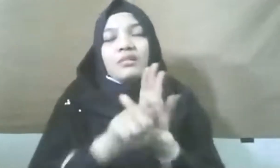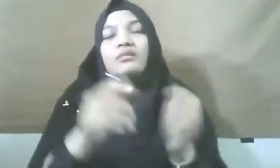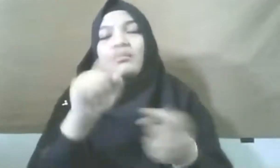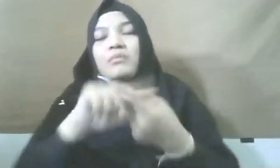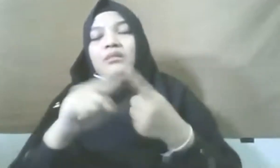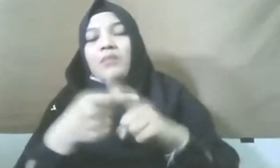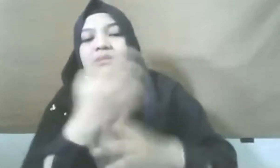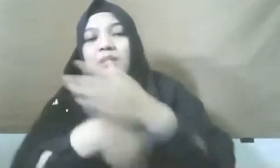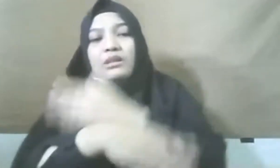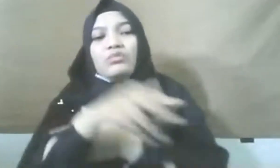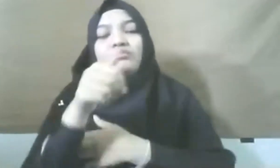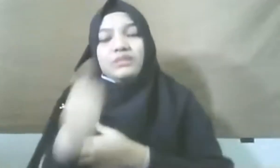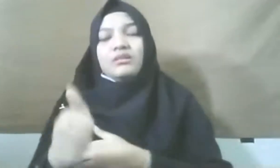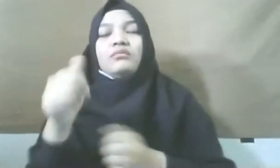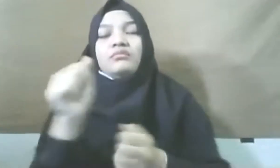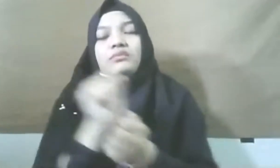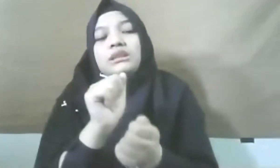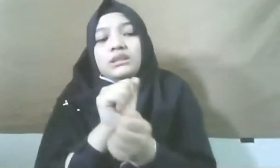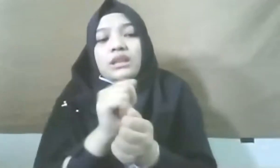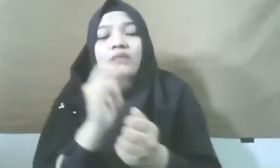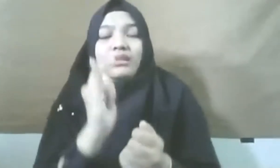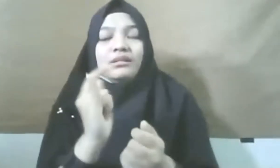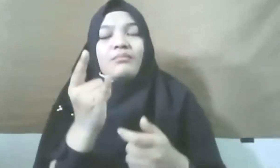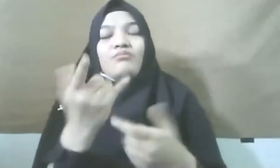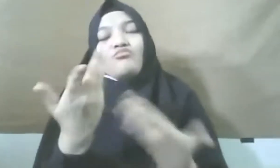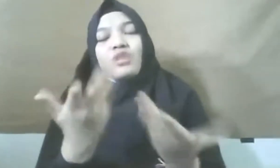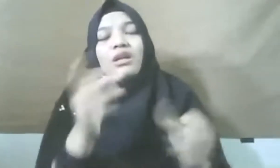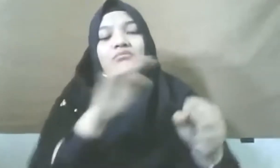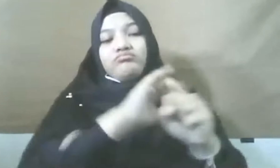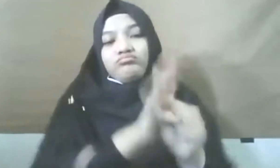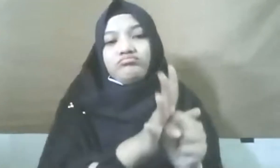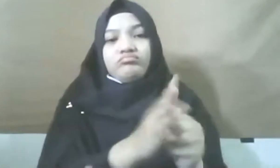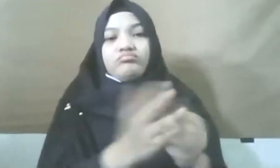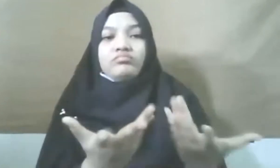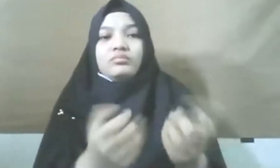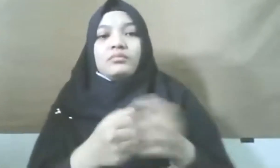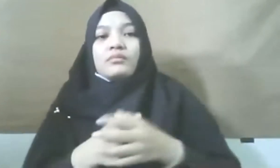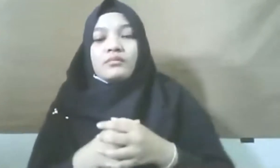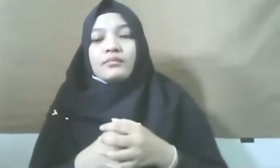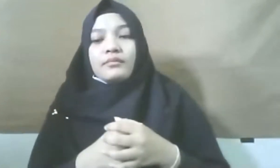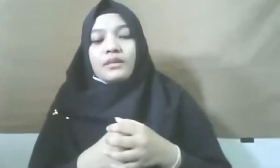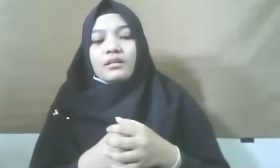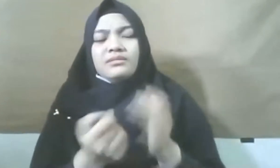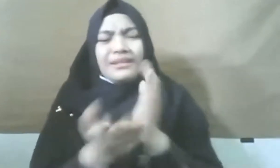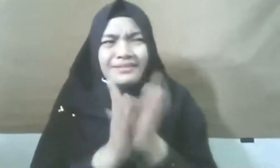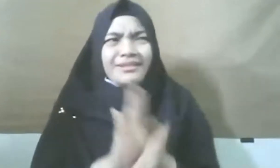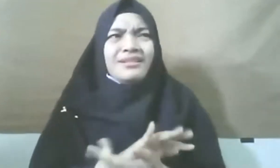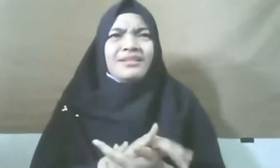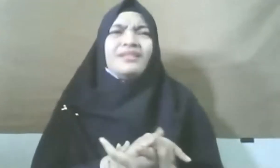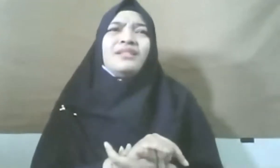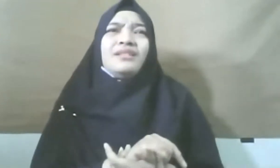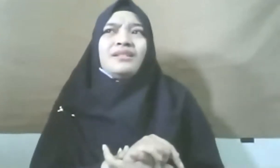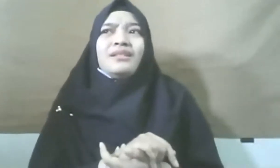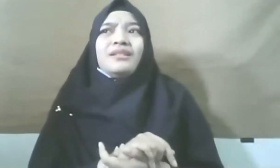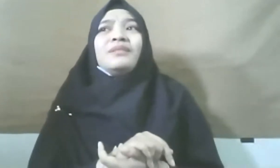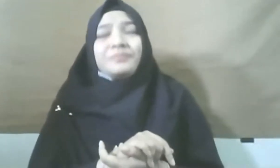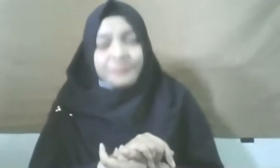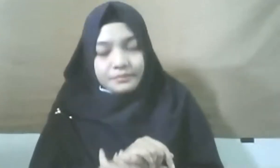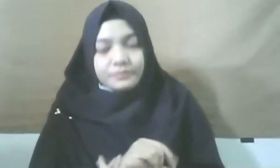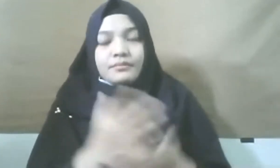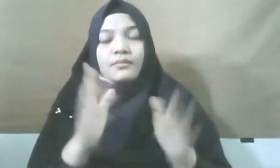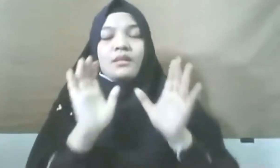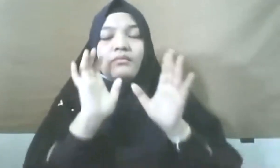the problem in before pre-COVID, that people with disability cannot get employment because of